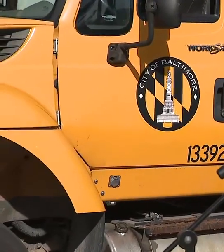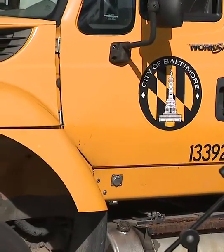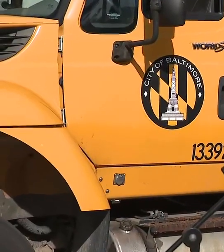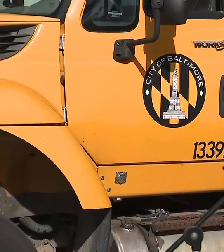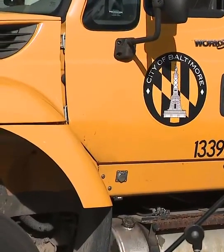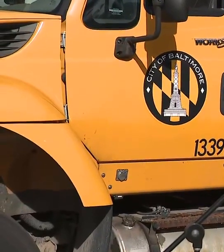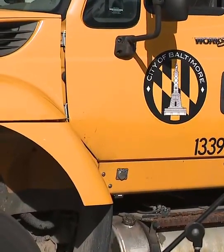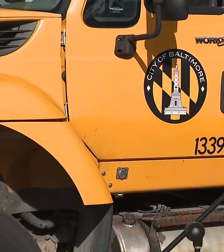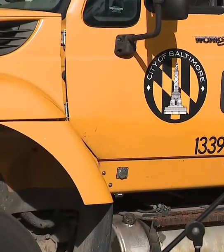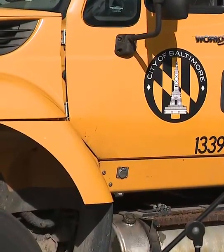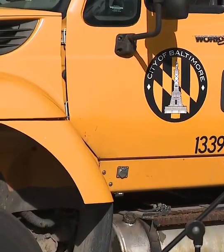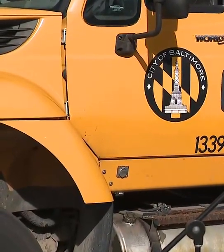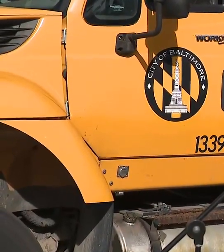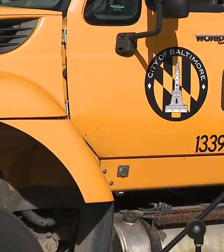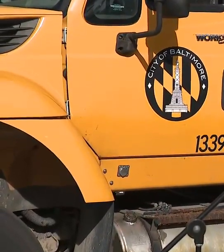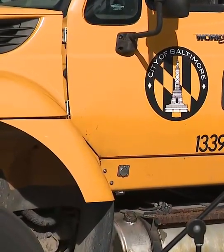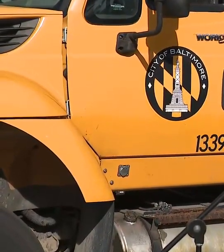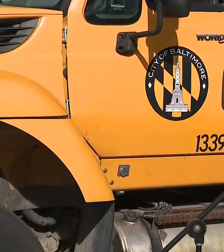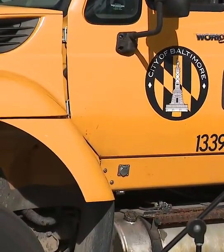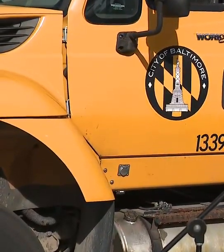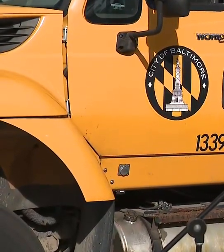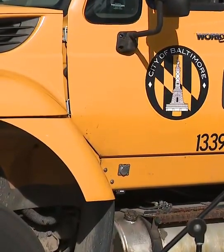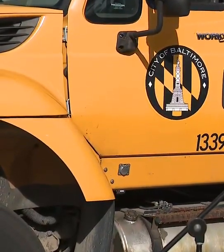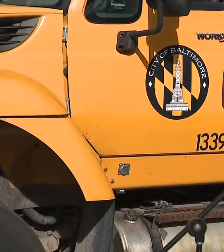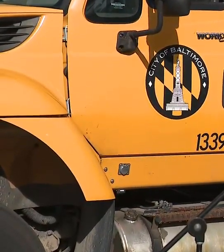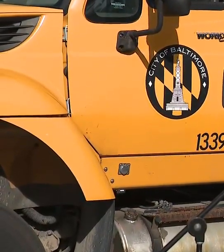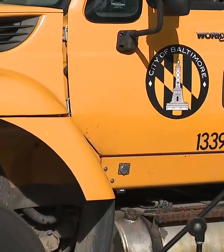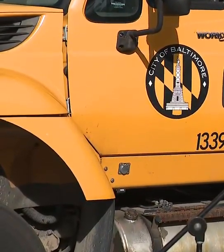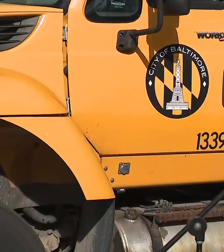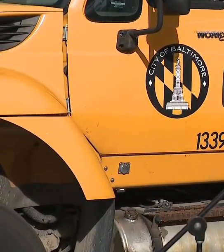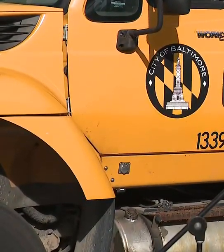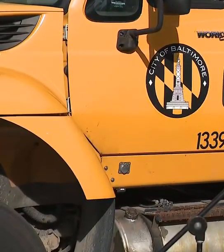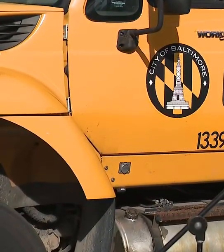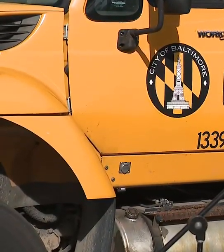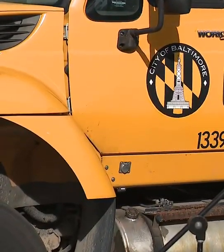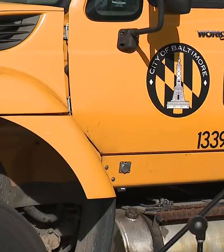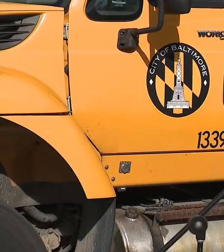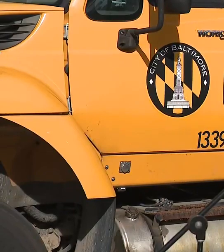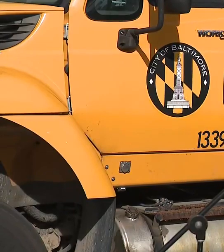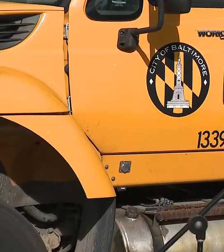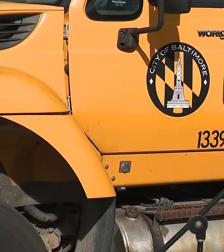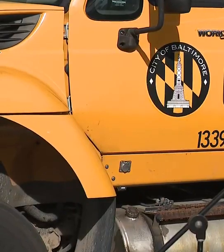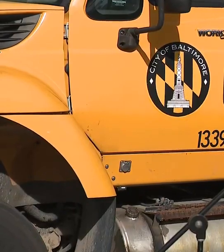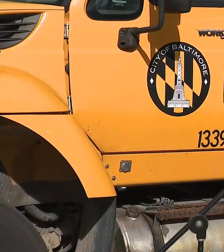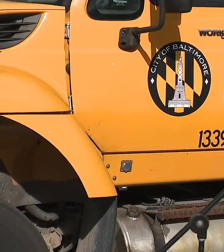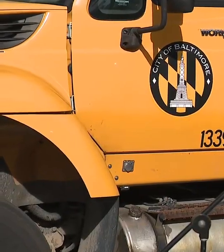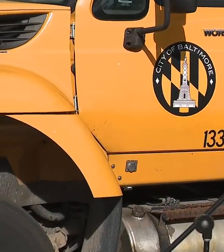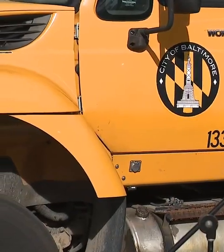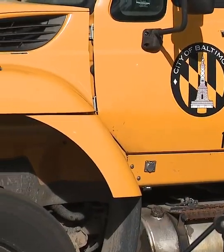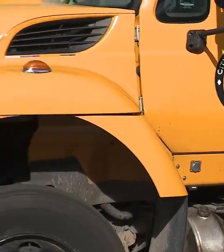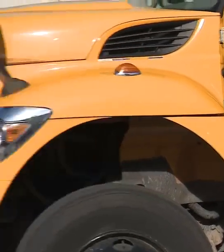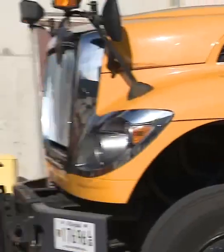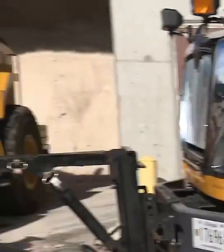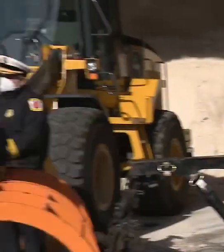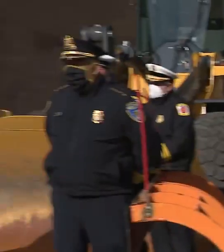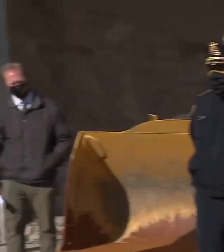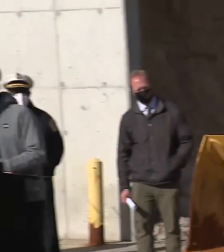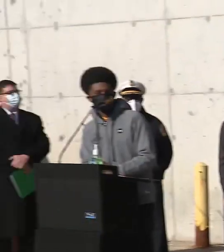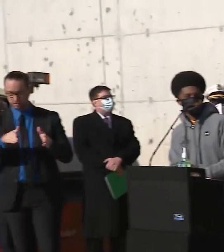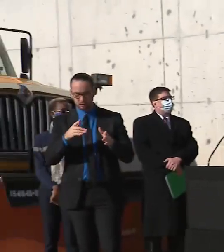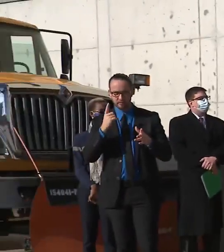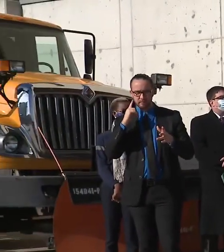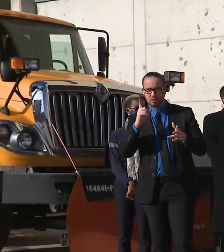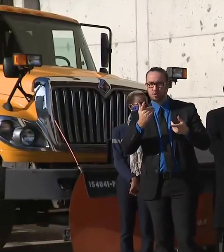Getting the roads cleared tomorrow, are there enough employees, or has COVID presented any challenges with that? Yeah, we are